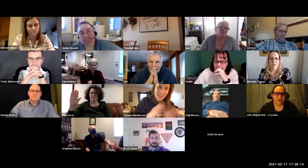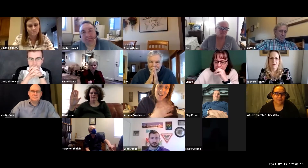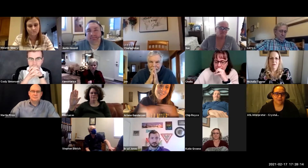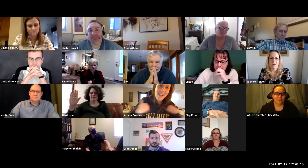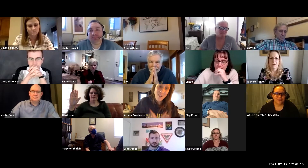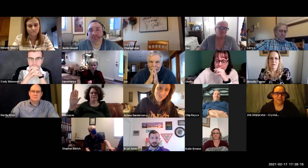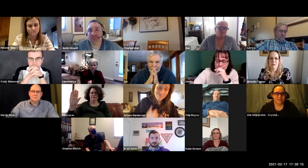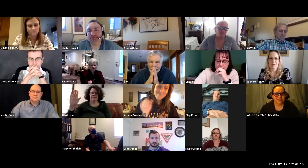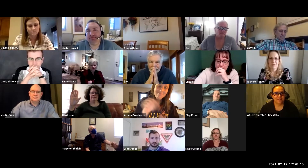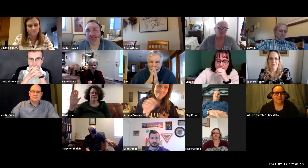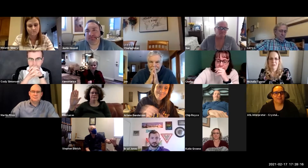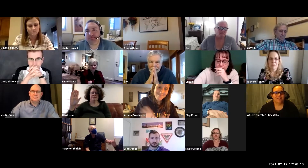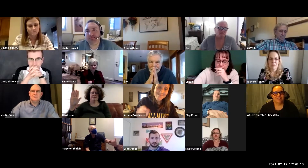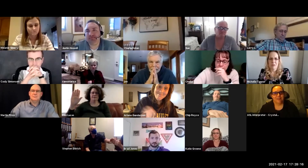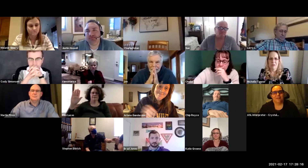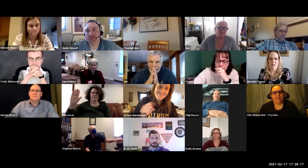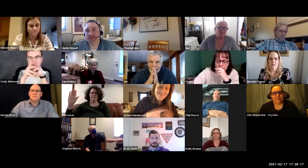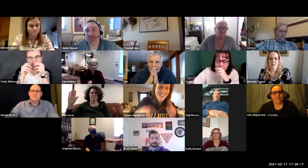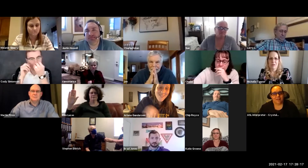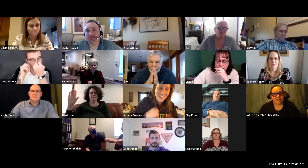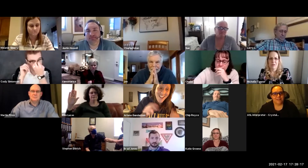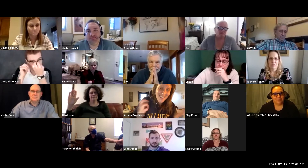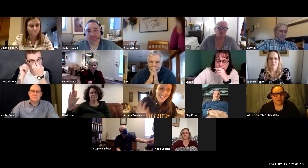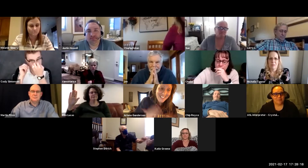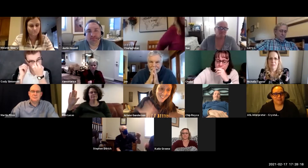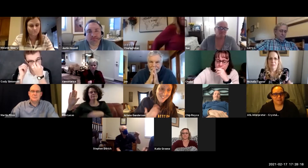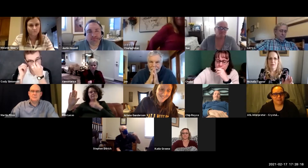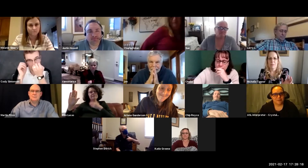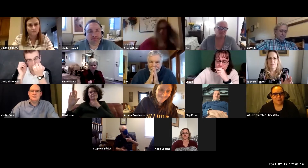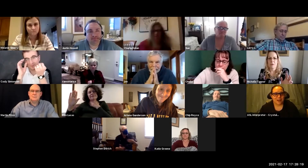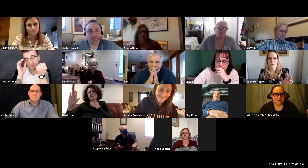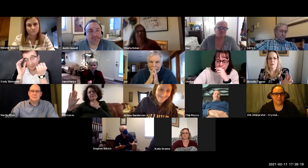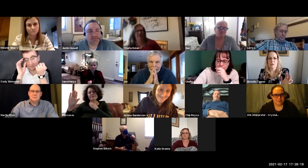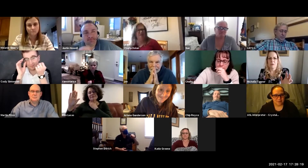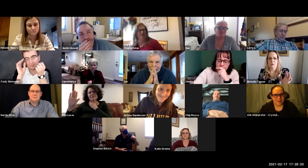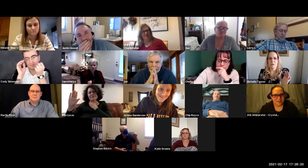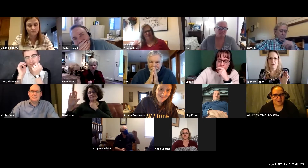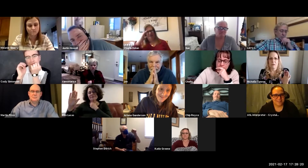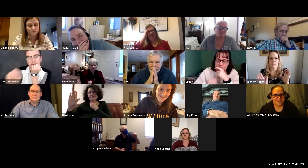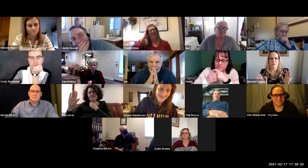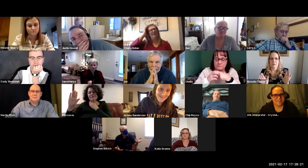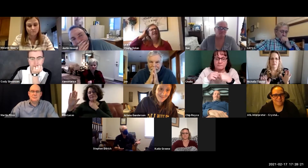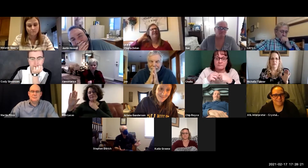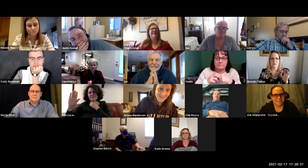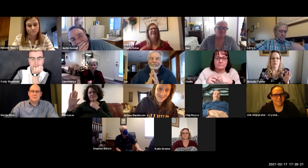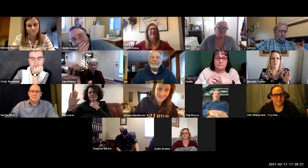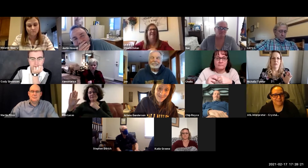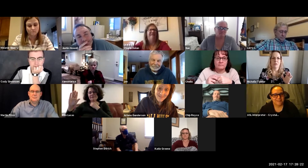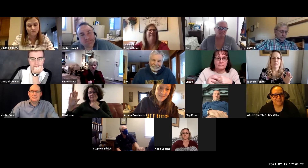You're here with us, and yeah, sometimes we're tired, but we're all here.